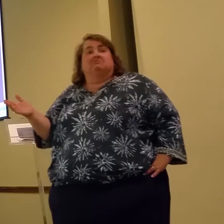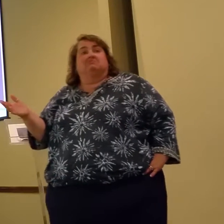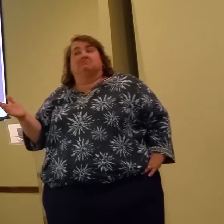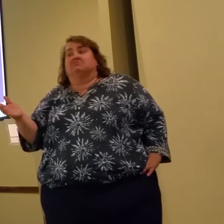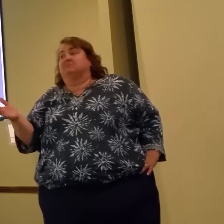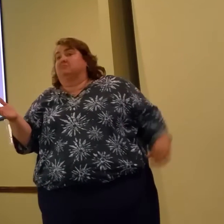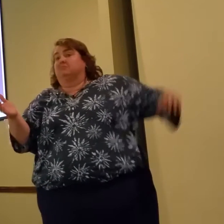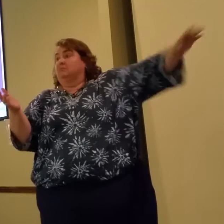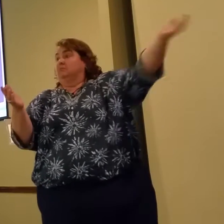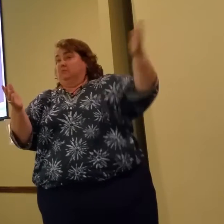shut.